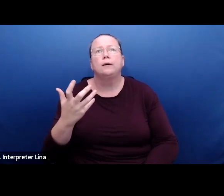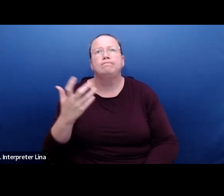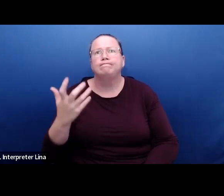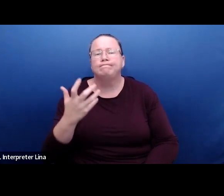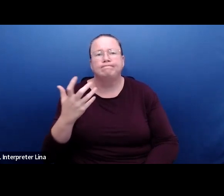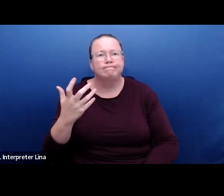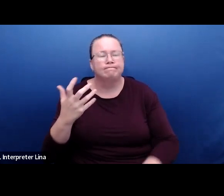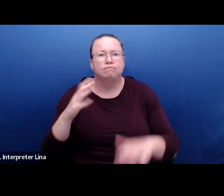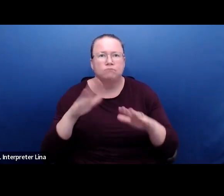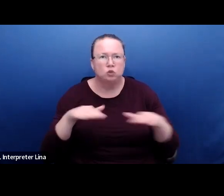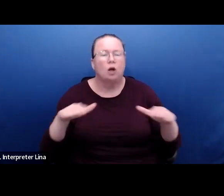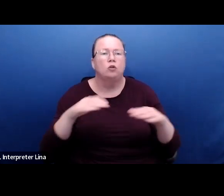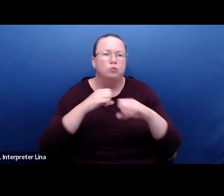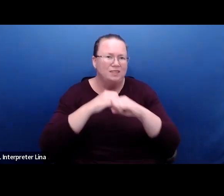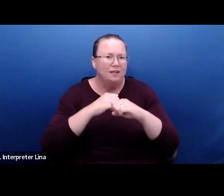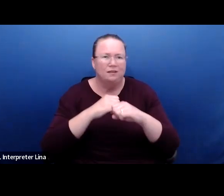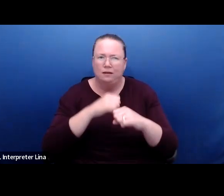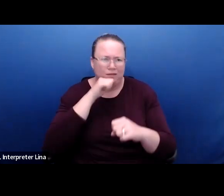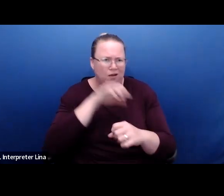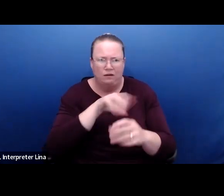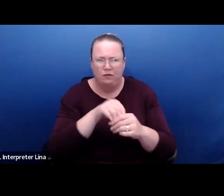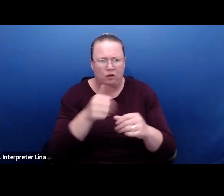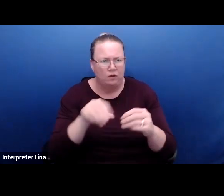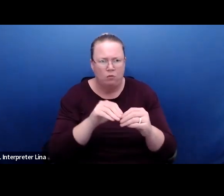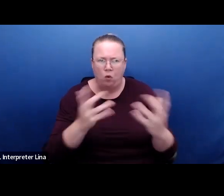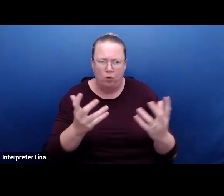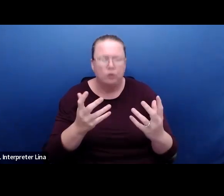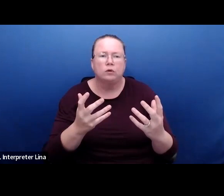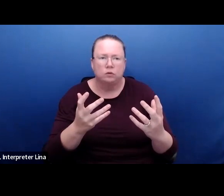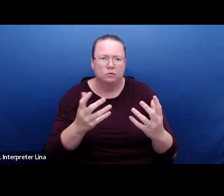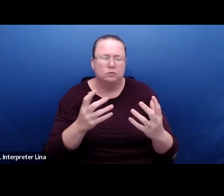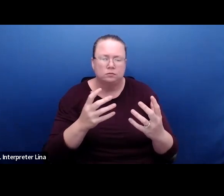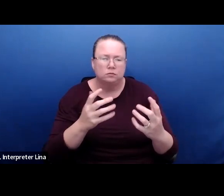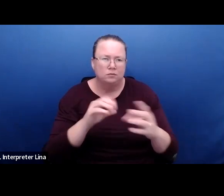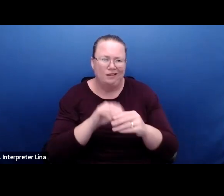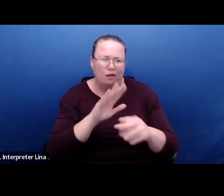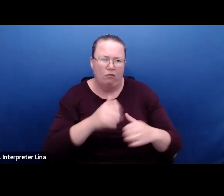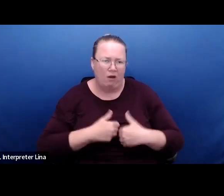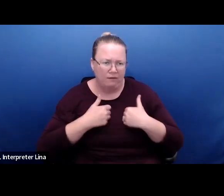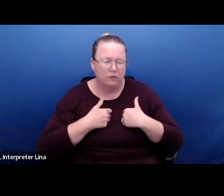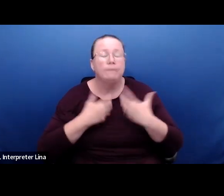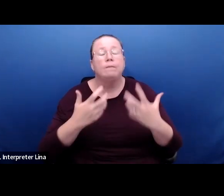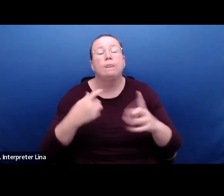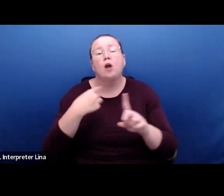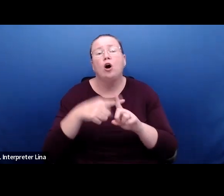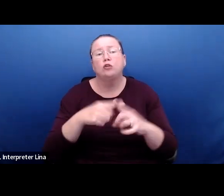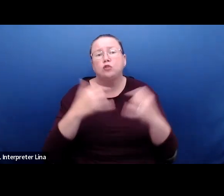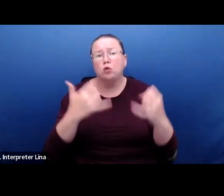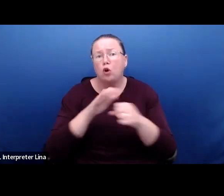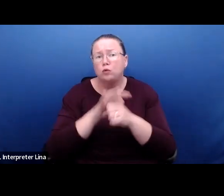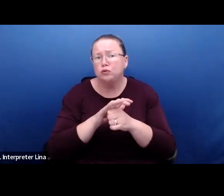child protective isn't even a factor in their life right now. Also, what are their current